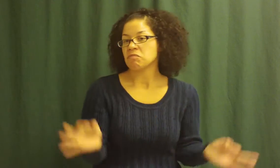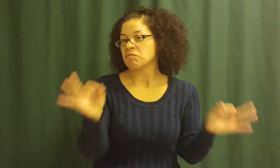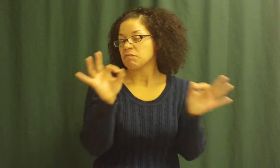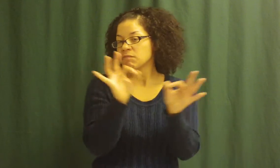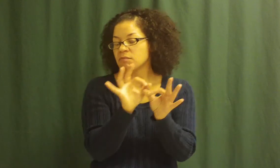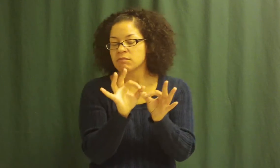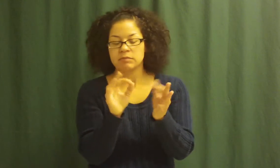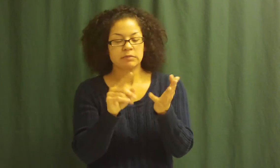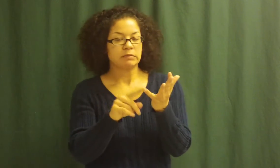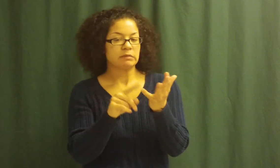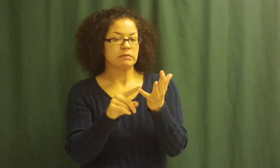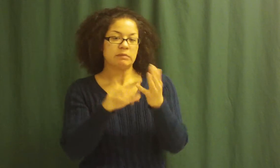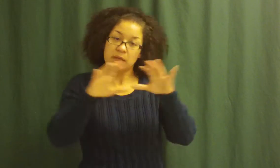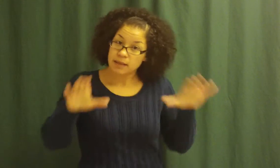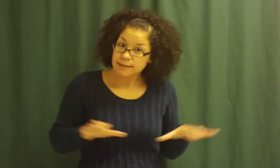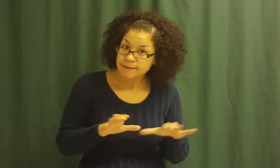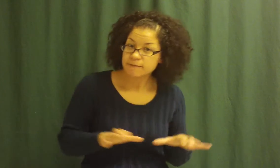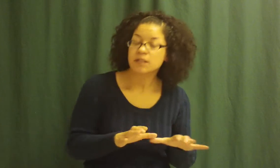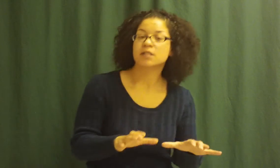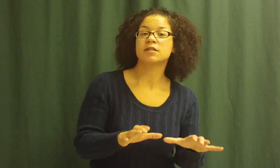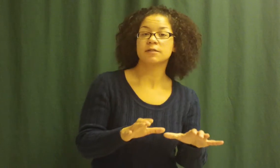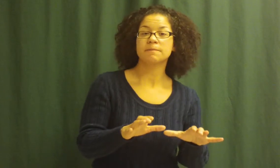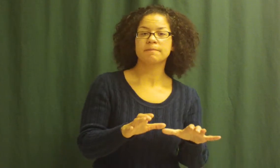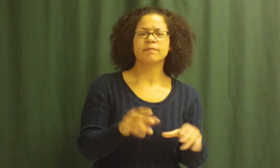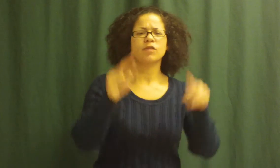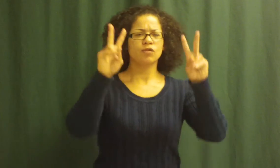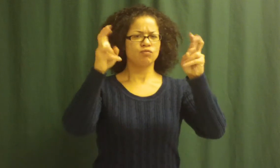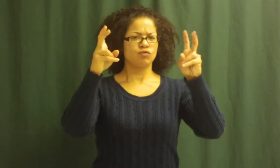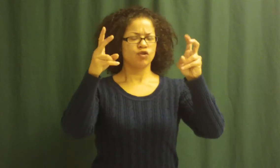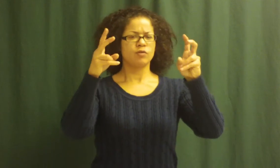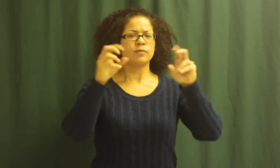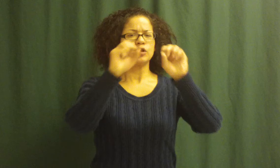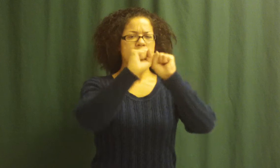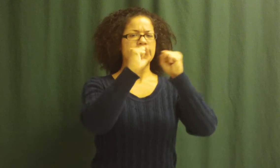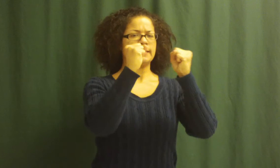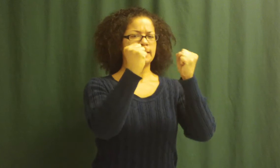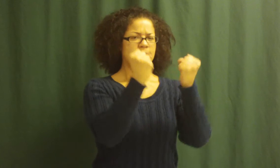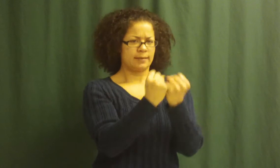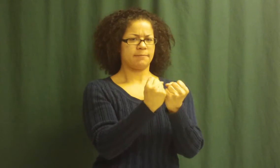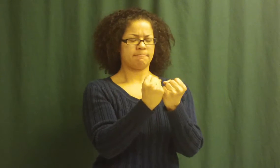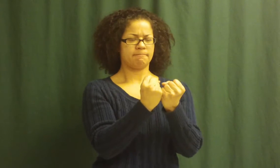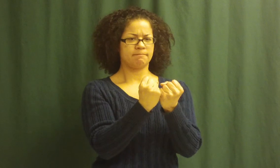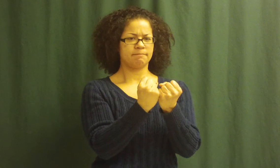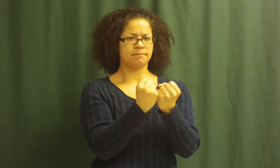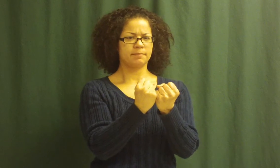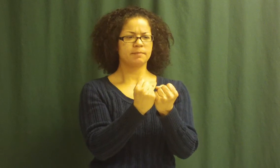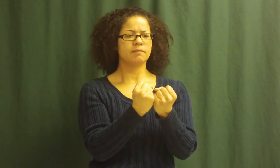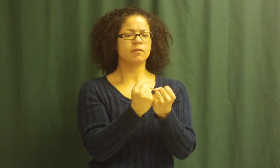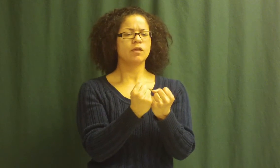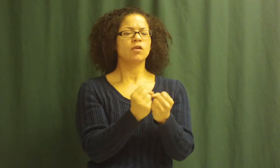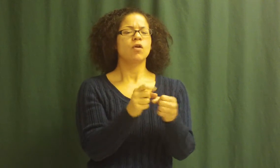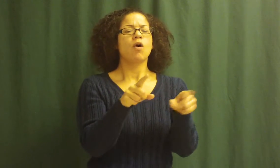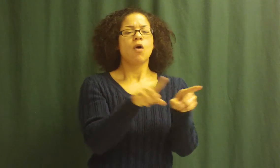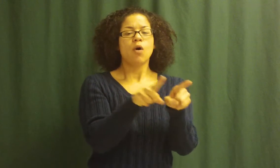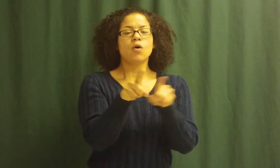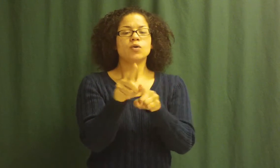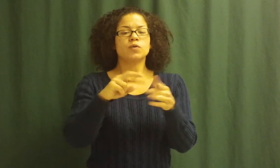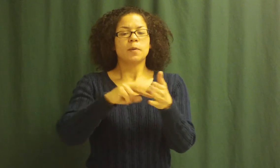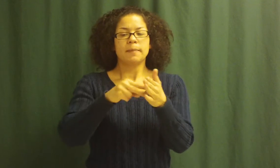The term society can also have a geographic meaning and refer